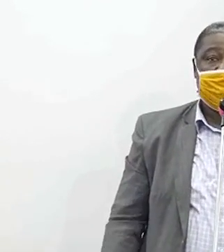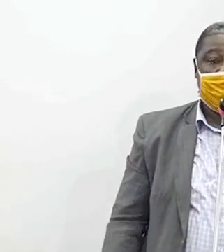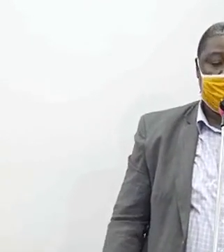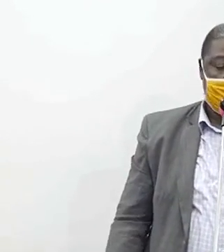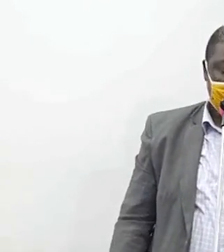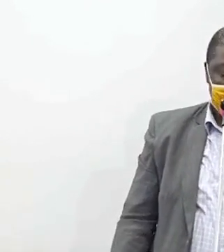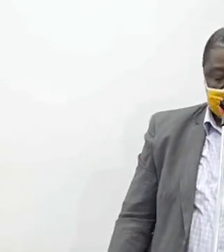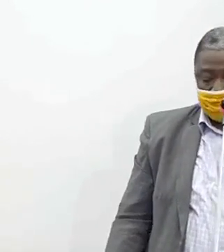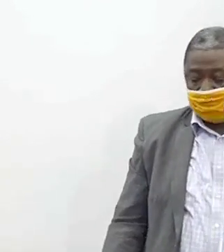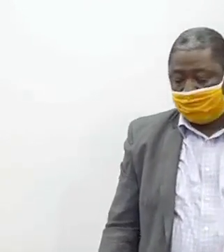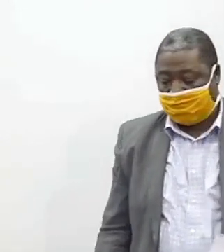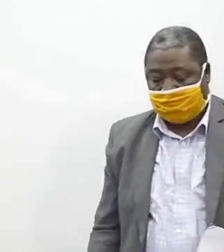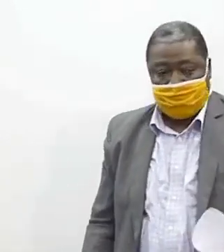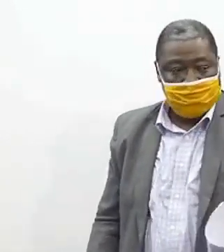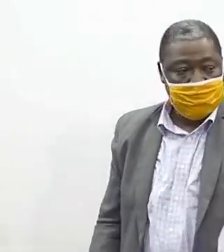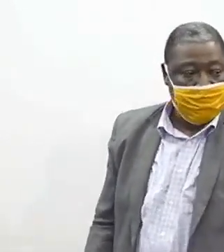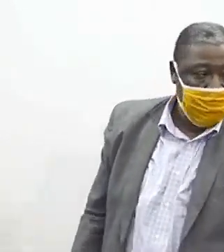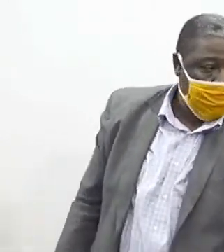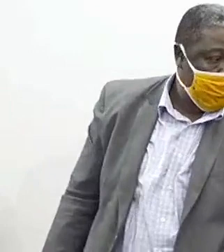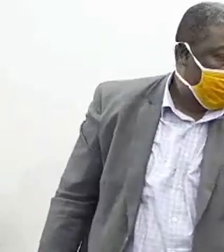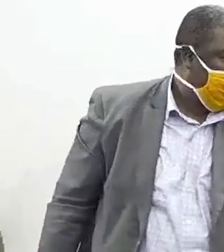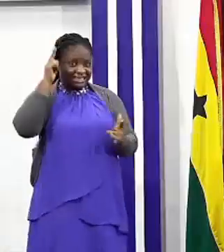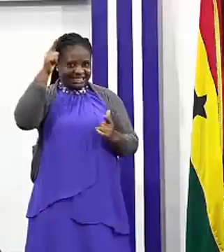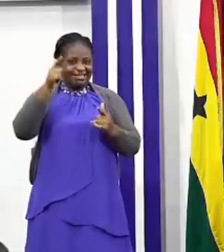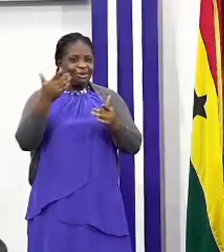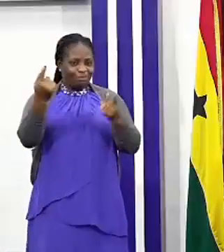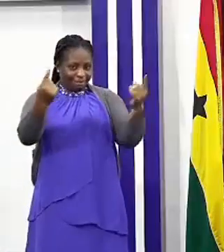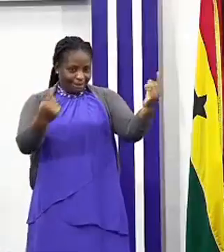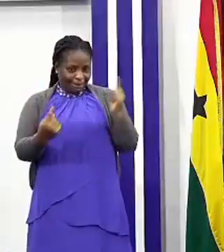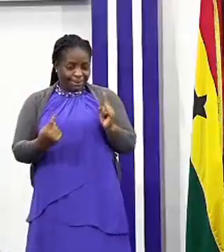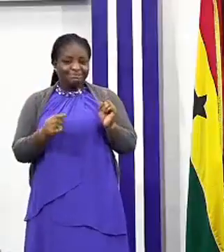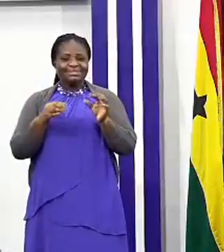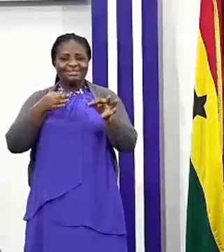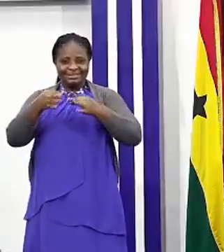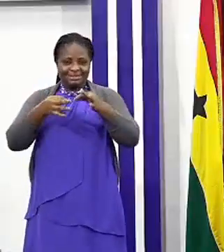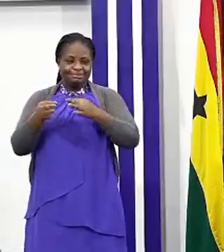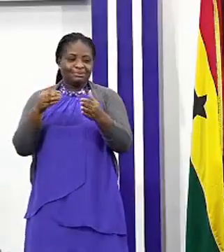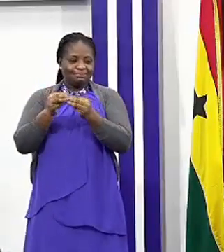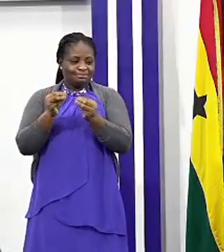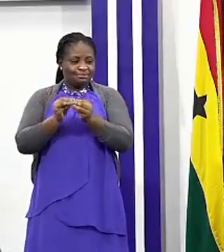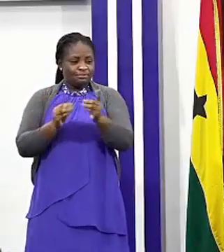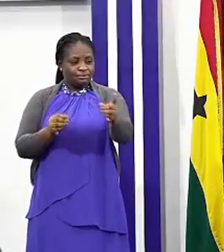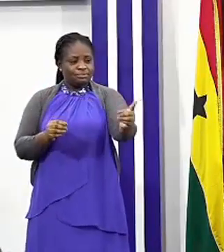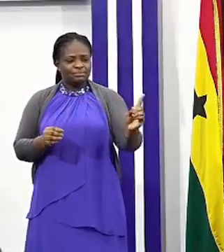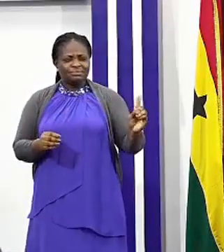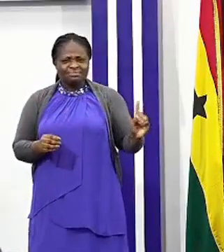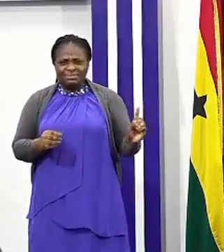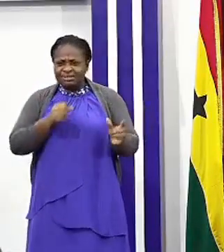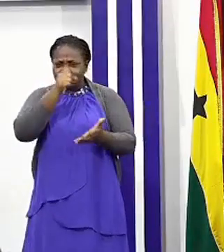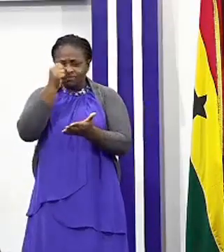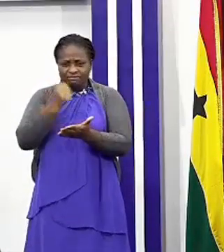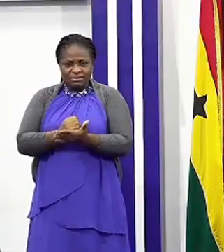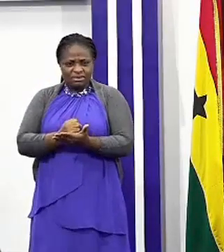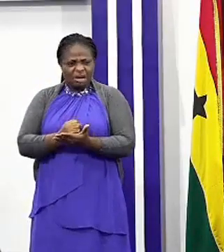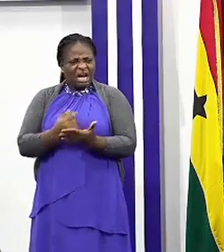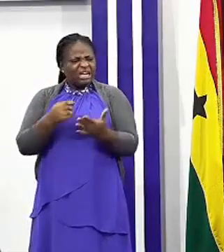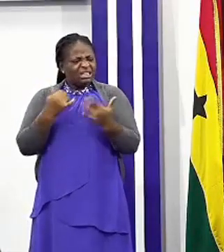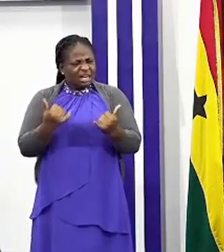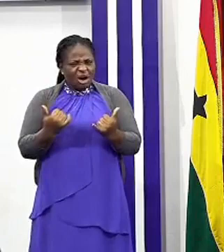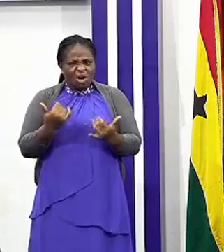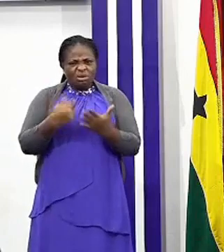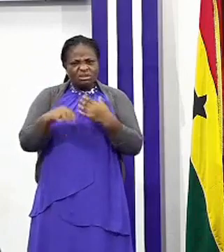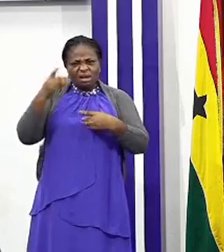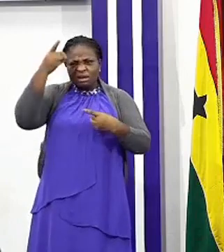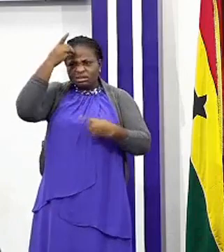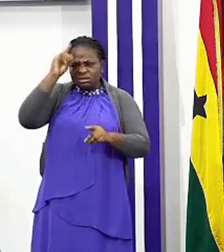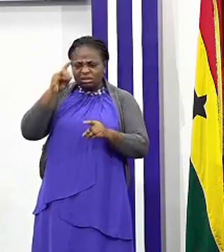the public. Thank you very much. Grant you that space to do that. Thank you. Dr. Abad, do you want to join us? How are you ensuring? So first of all, what goes into the decision to